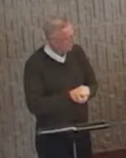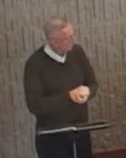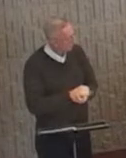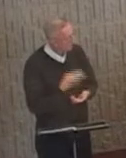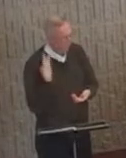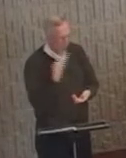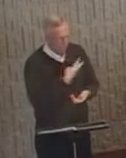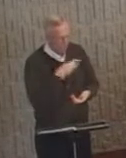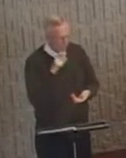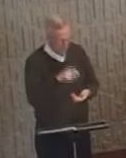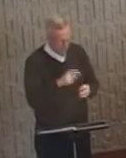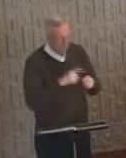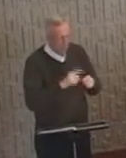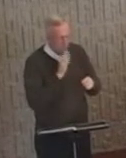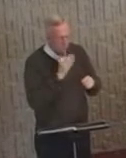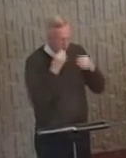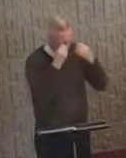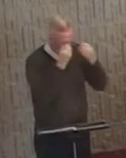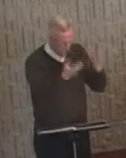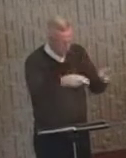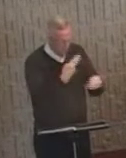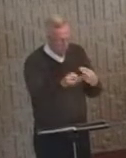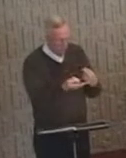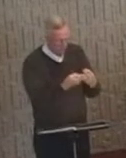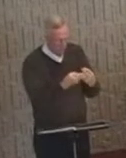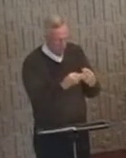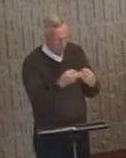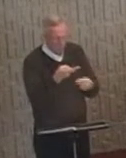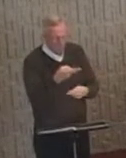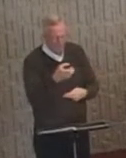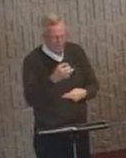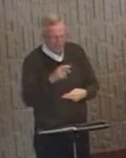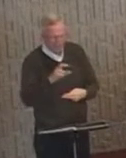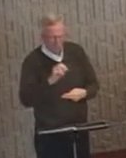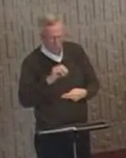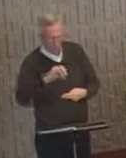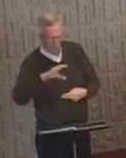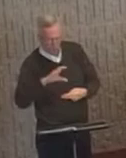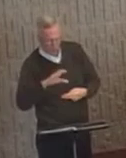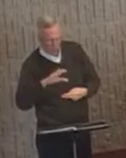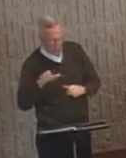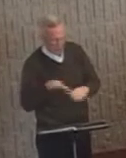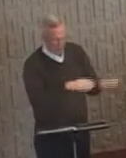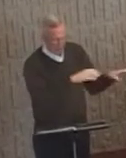to be informed about the heroic acts that are happening right under our nose.